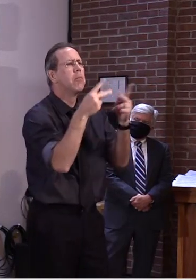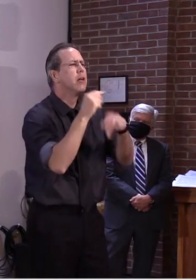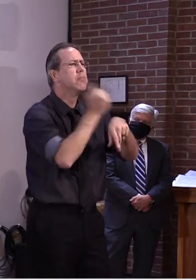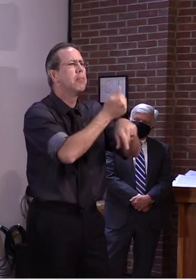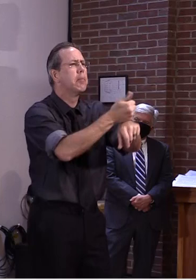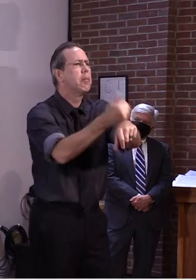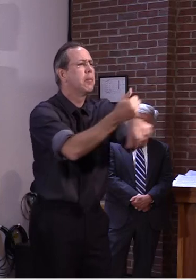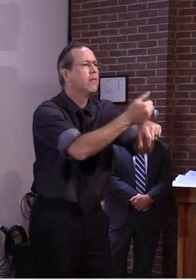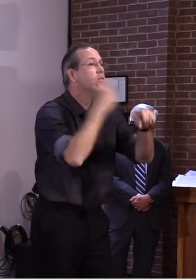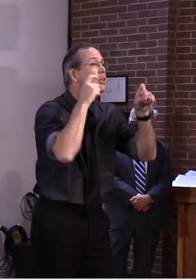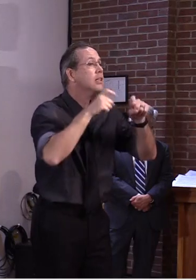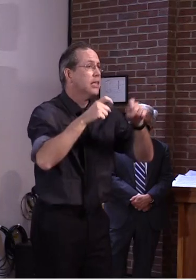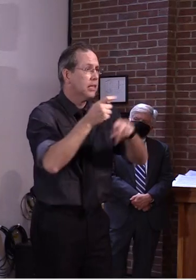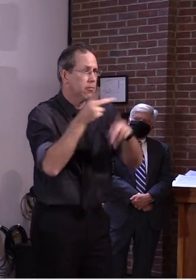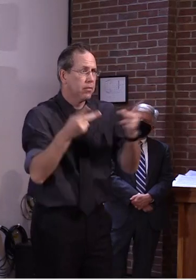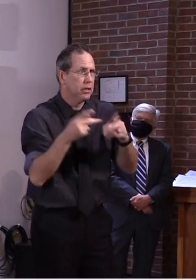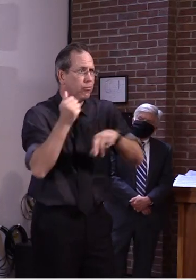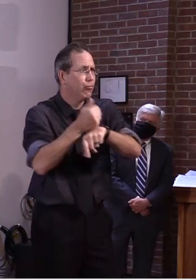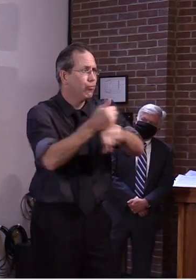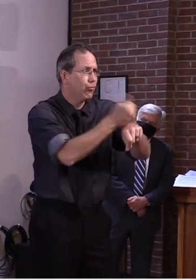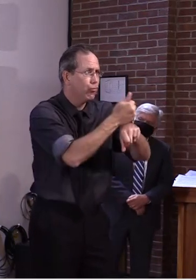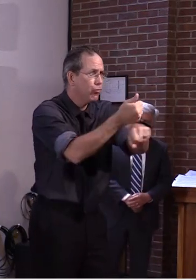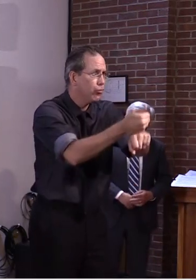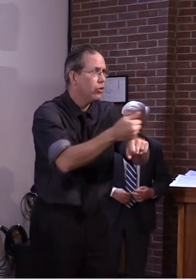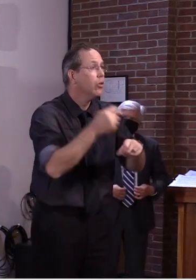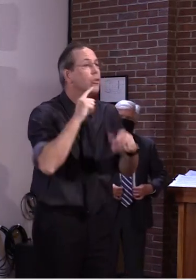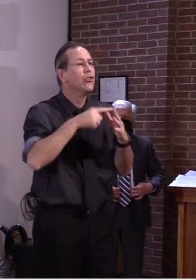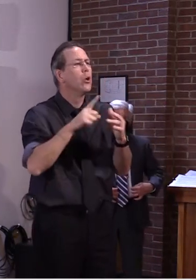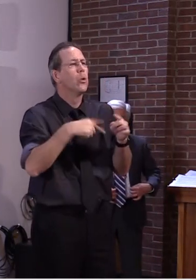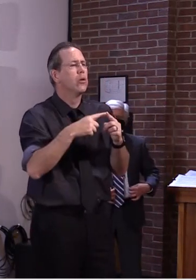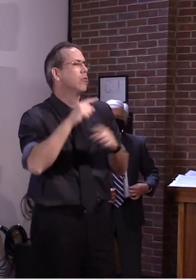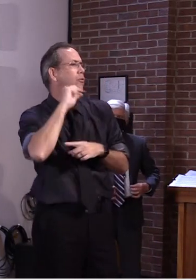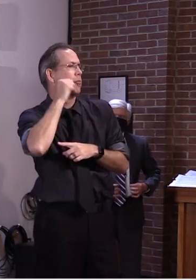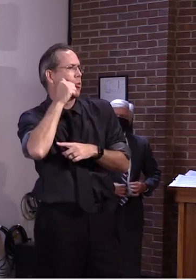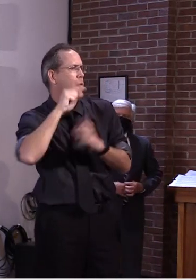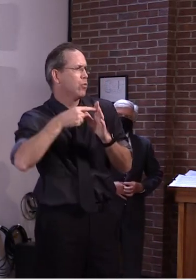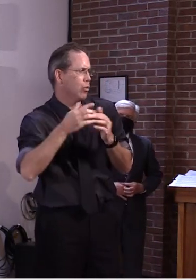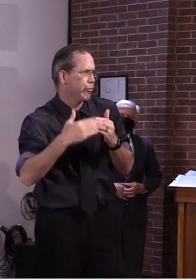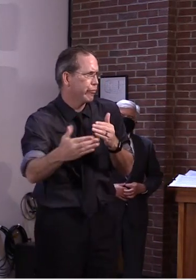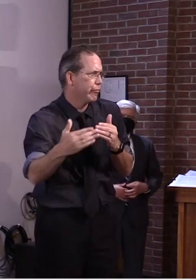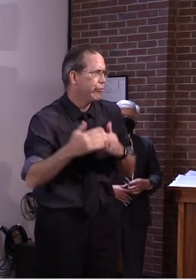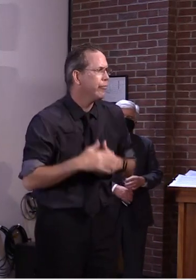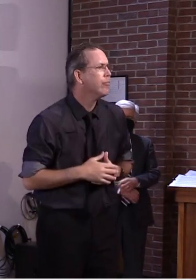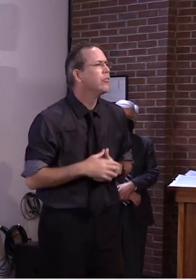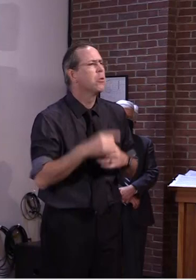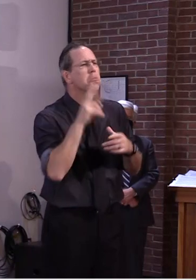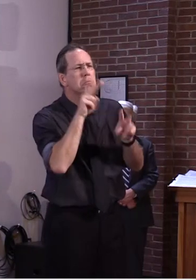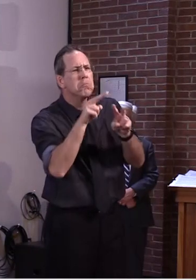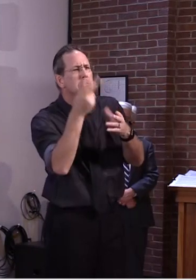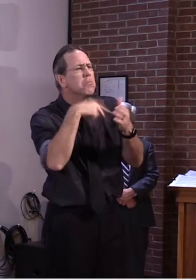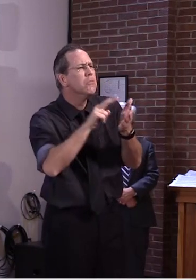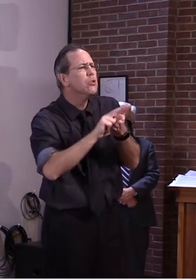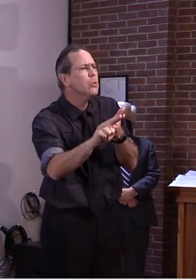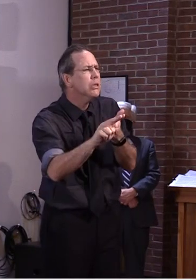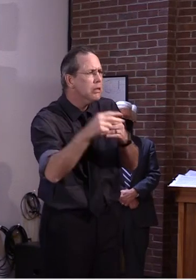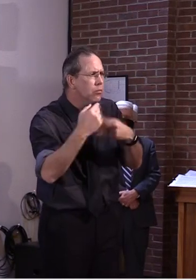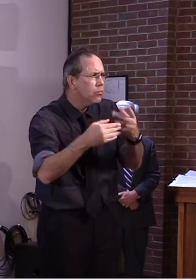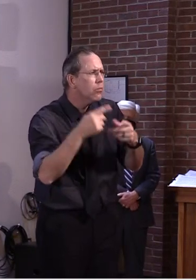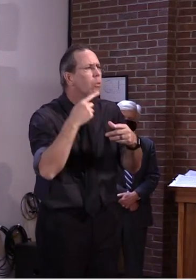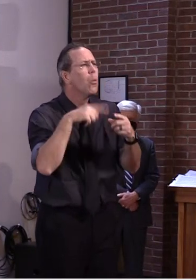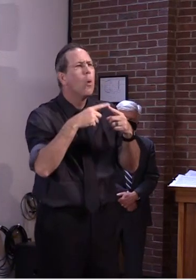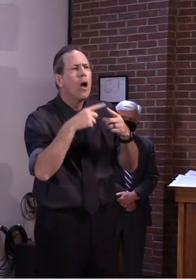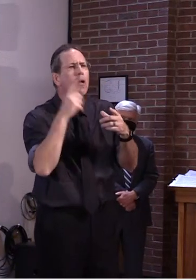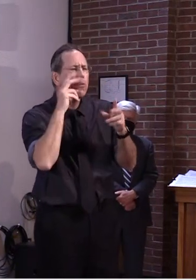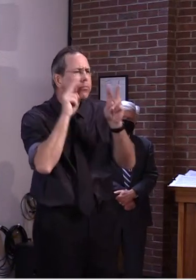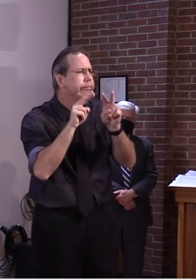tomorrow, and others over the next 2 weeks. Locations and dates of testing are being added to our map